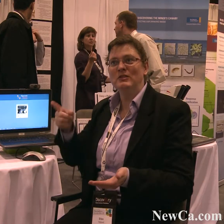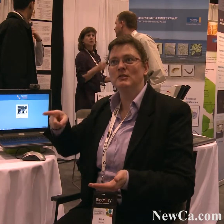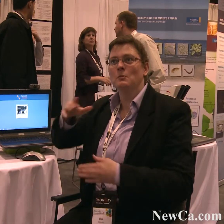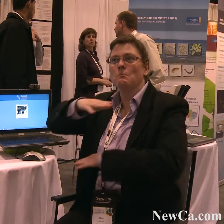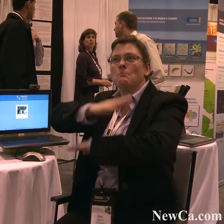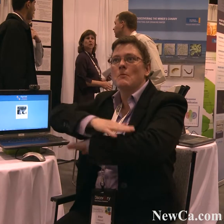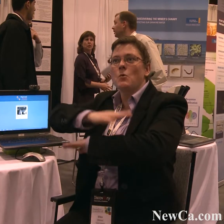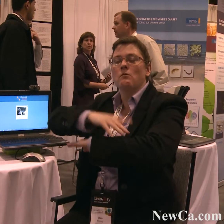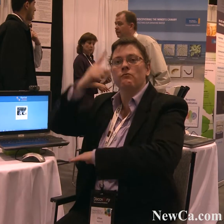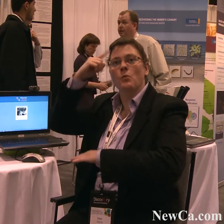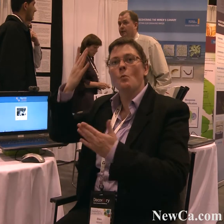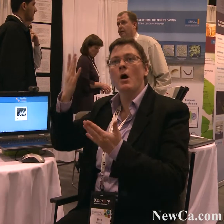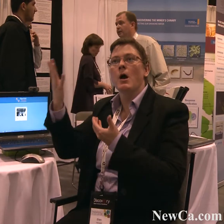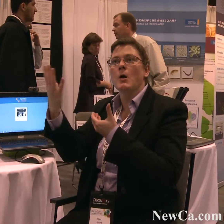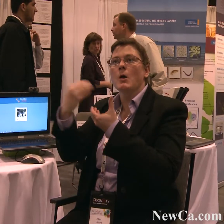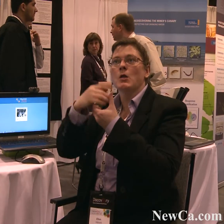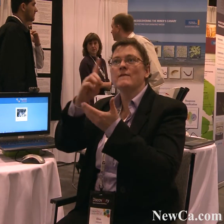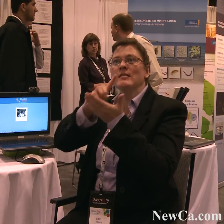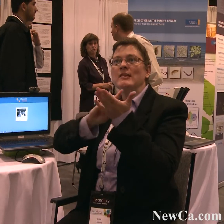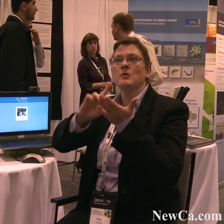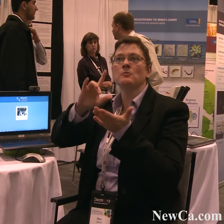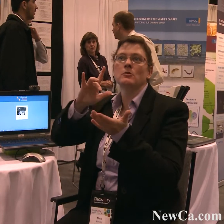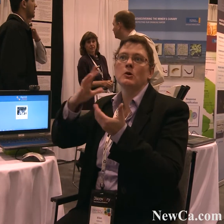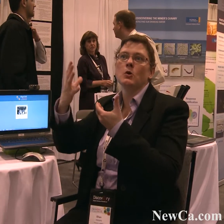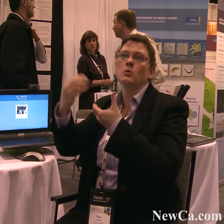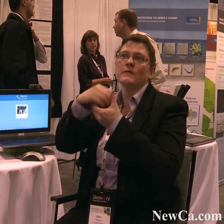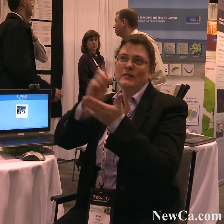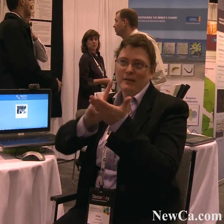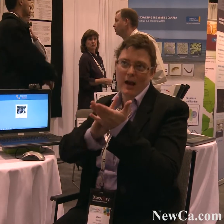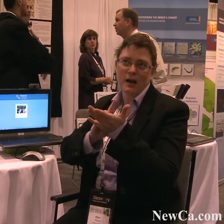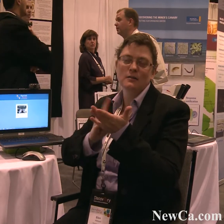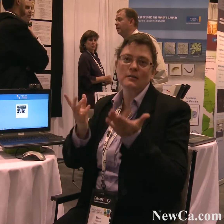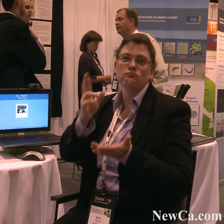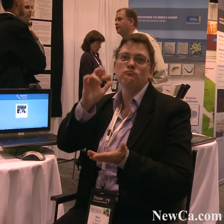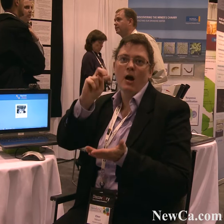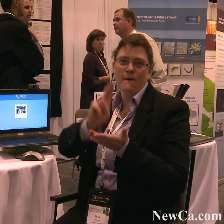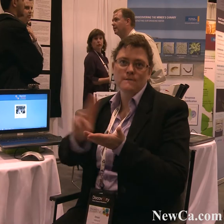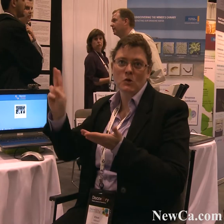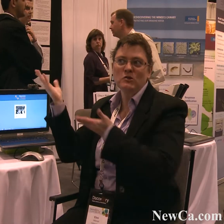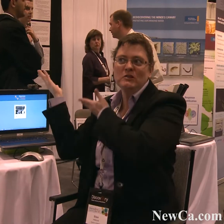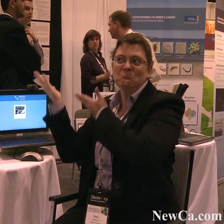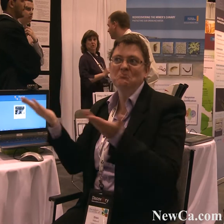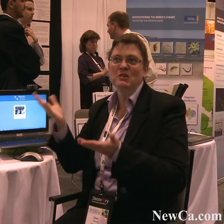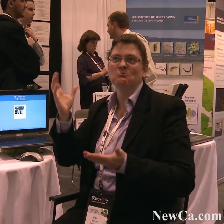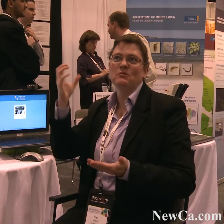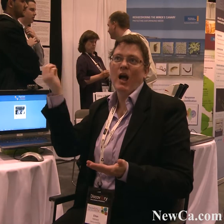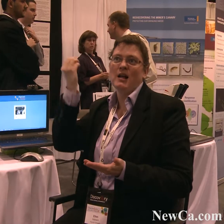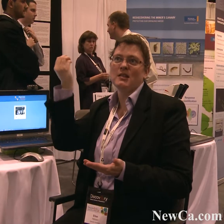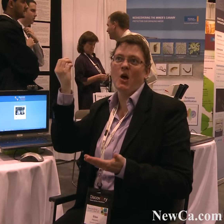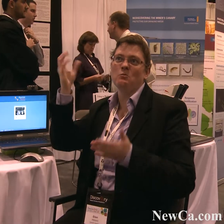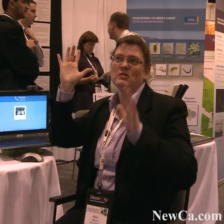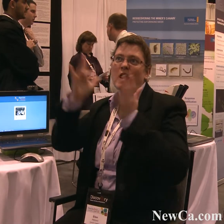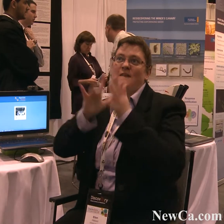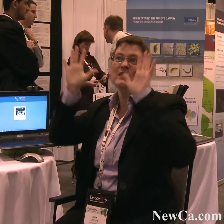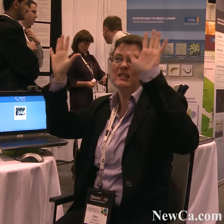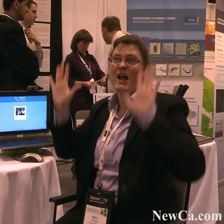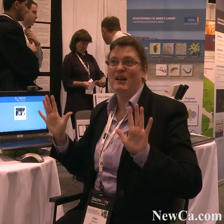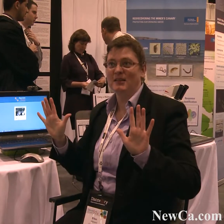Hi, everybody, and welcome to this booth. We're here with the Inclusive Design Media Center at Ryerson University at the Ontario Centres